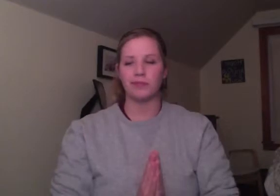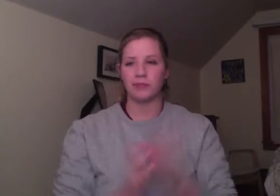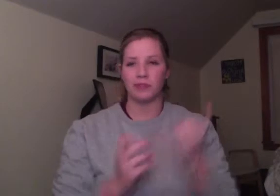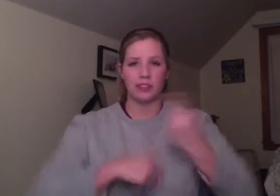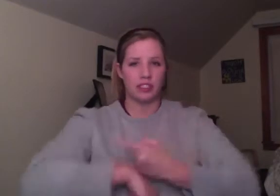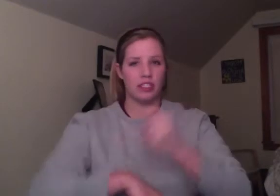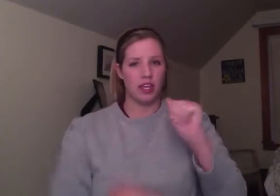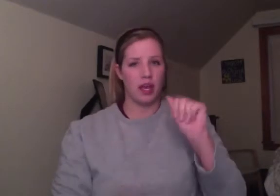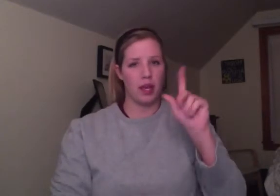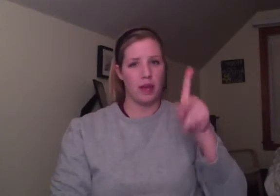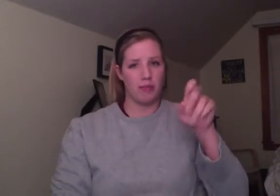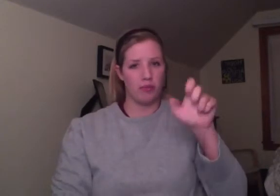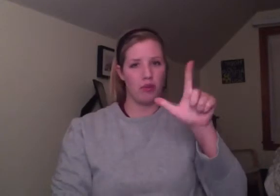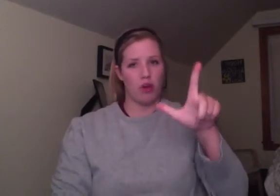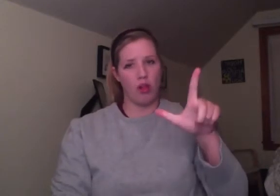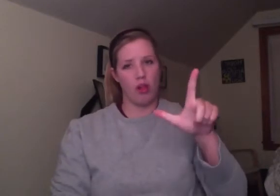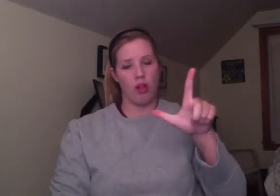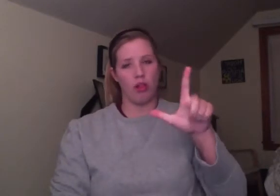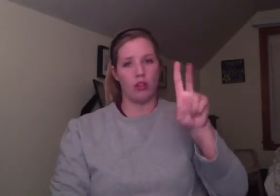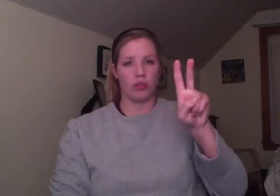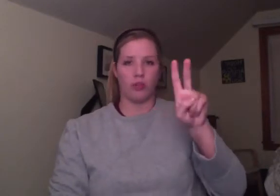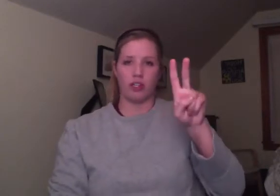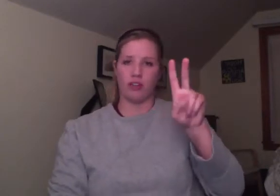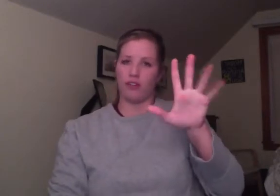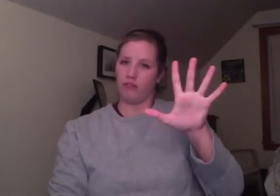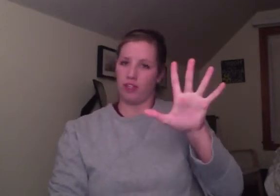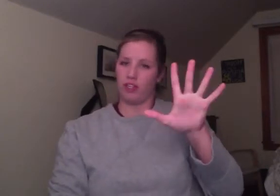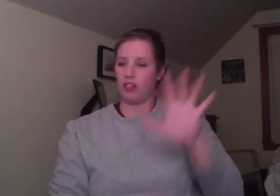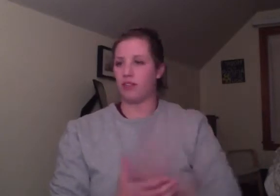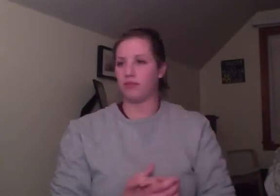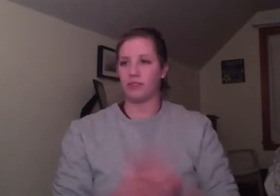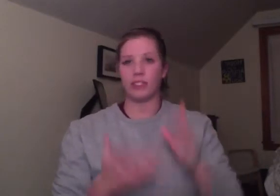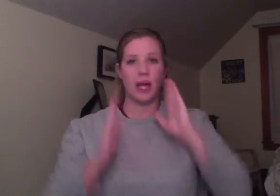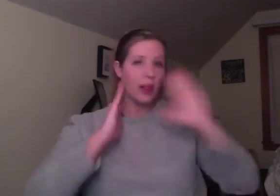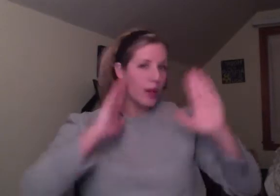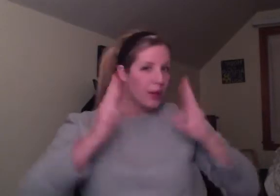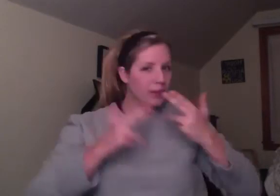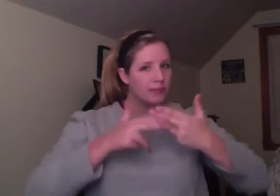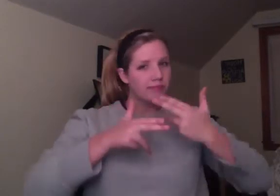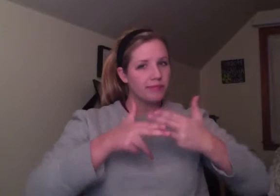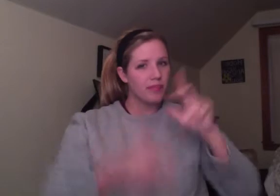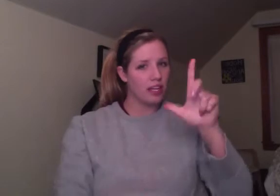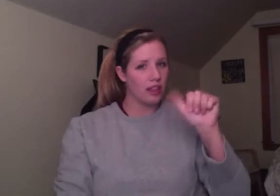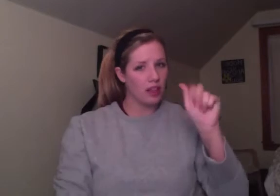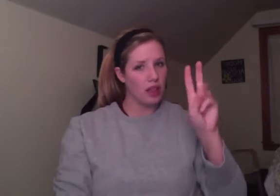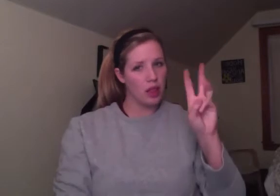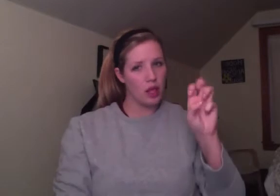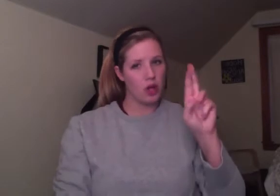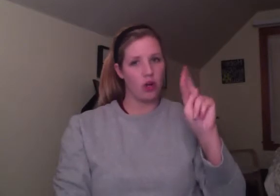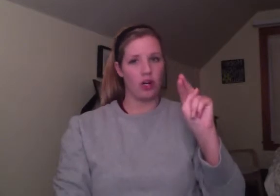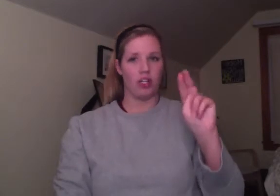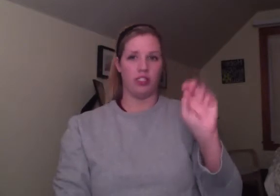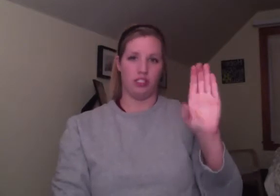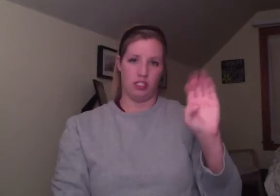Okay, hello, my name is Lawrence Odom, and I'm going to be telling you about my photography. I want to begin by telling you how I first was exposed to